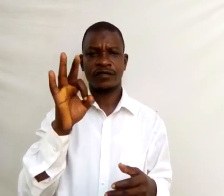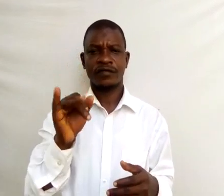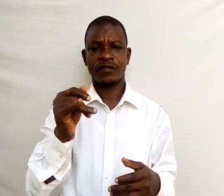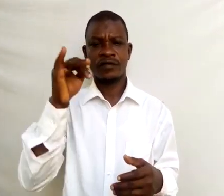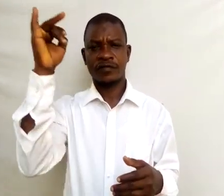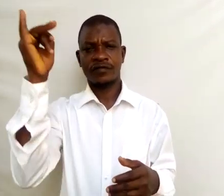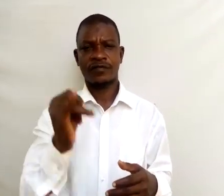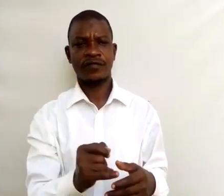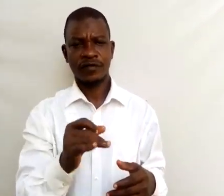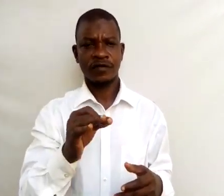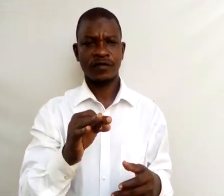H